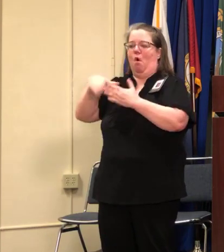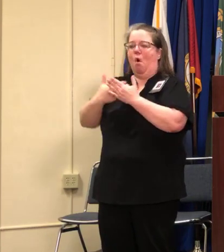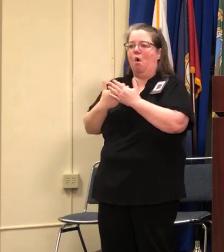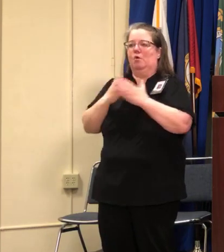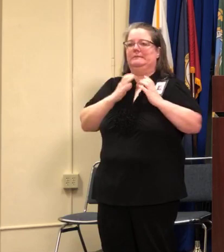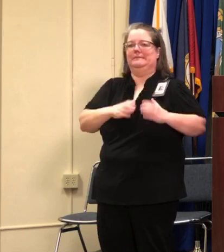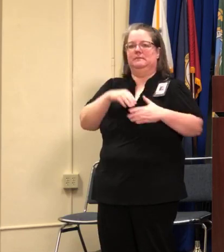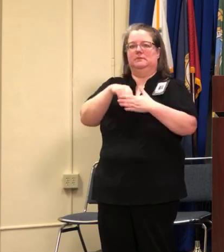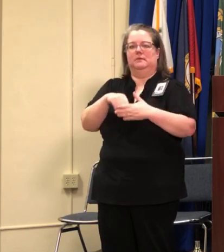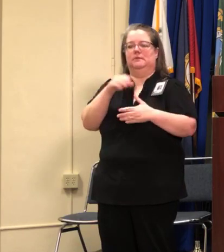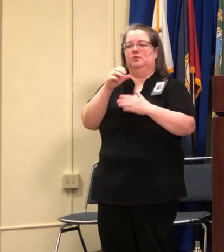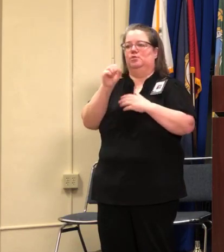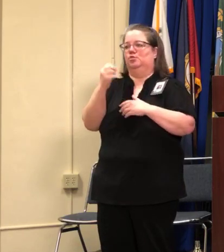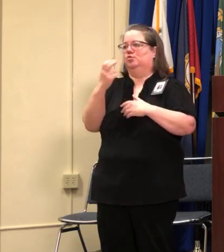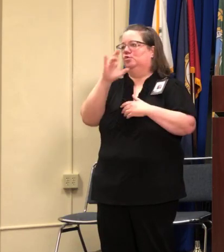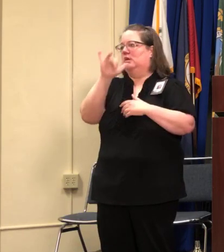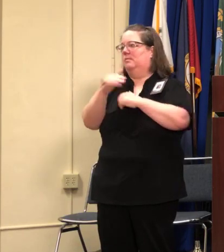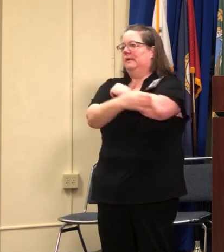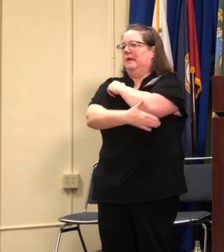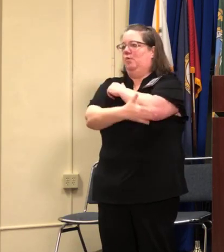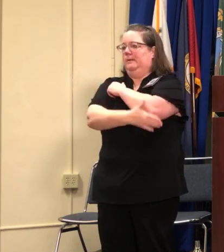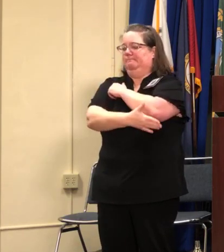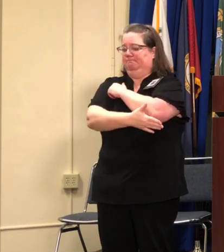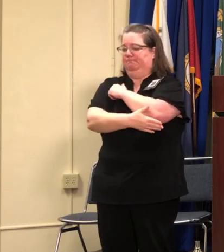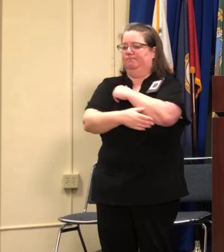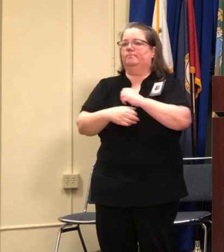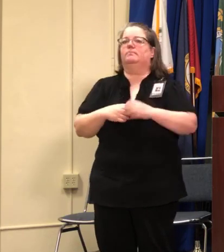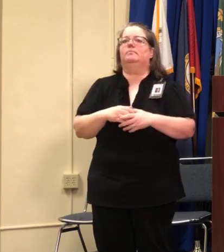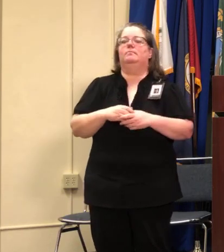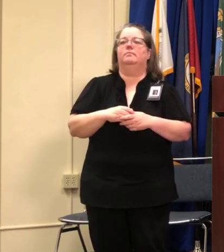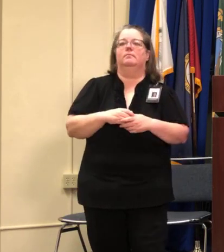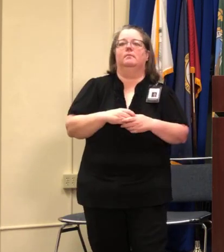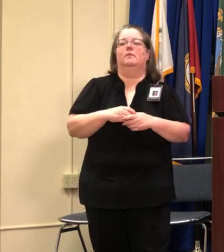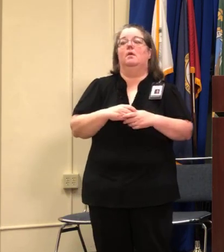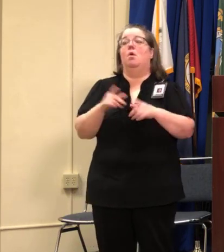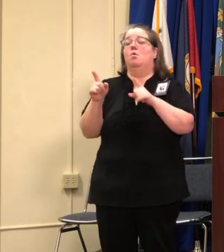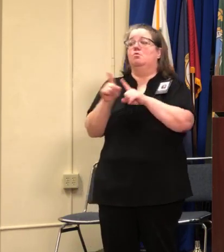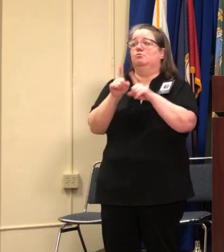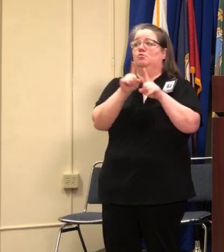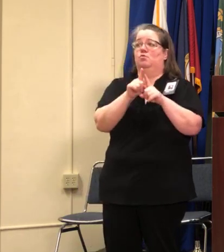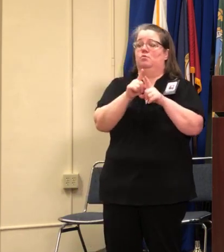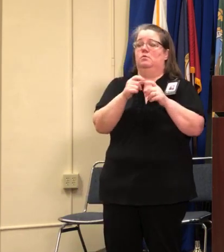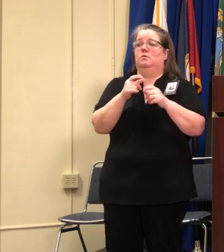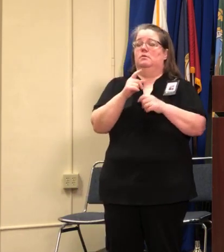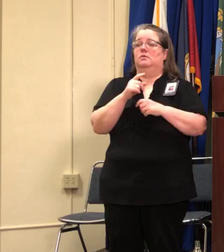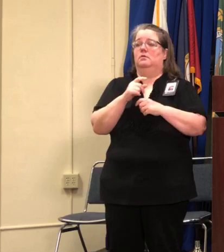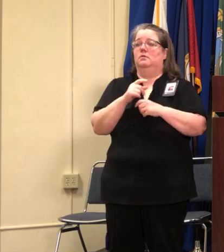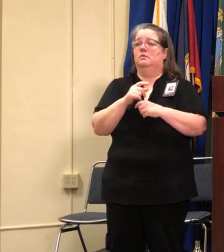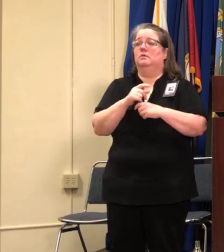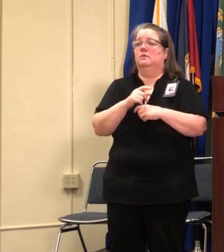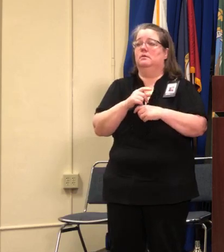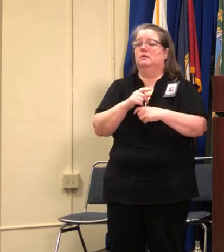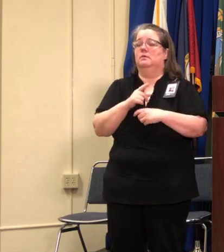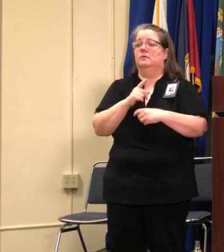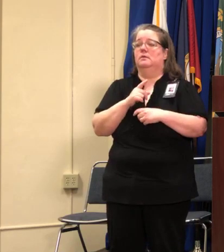in Shelby County. It is a